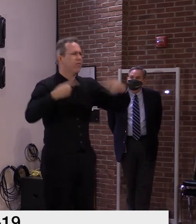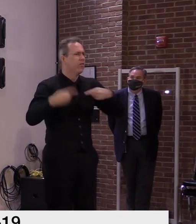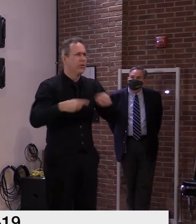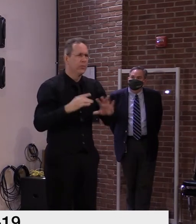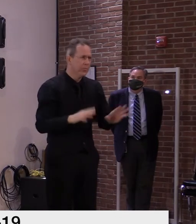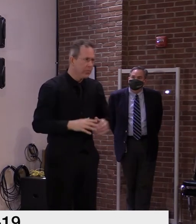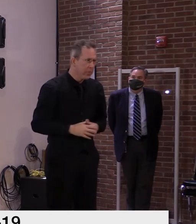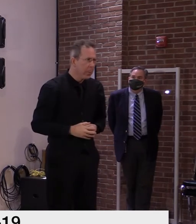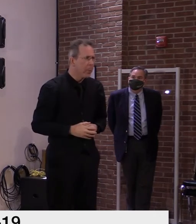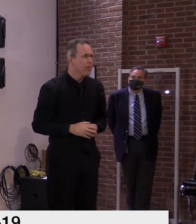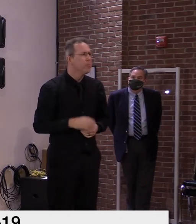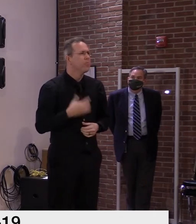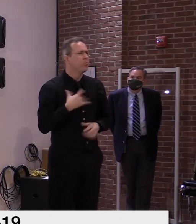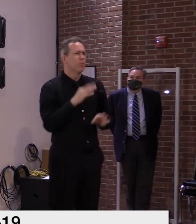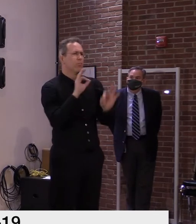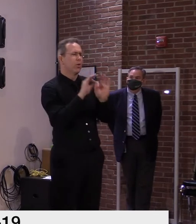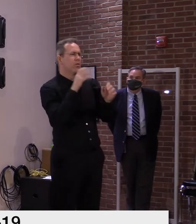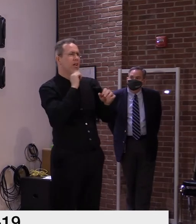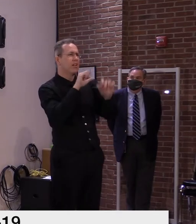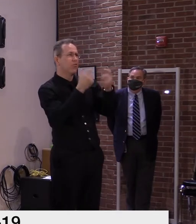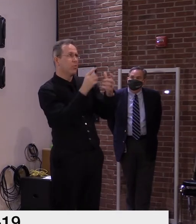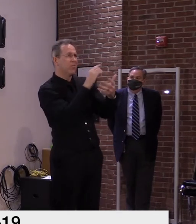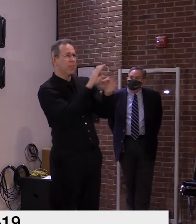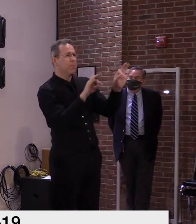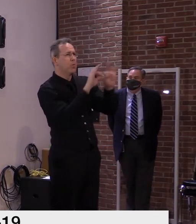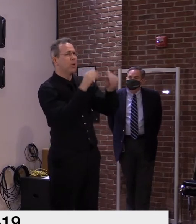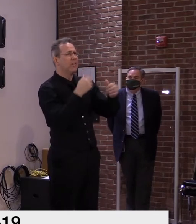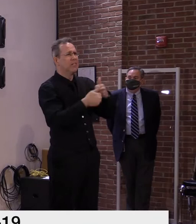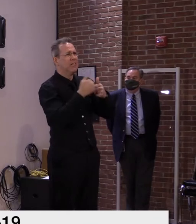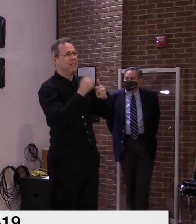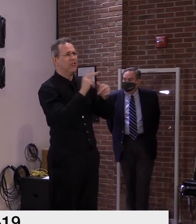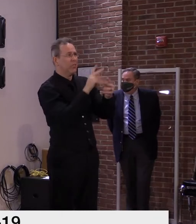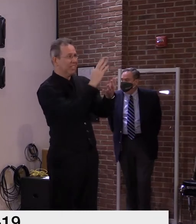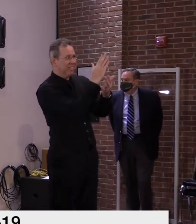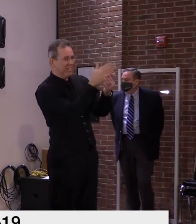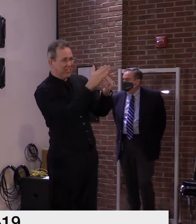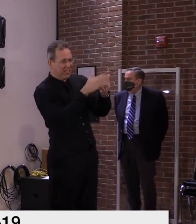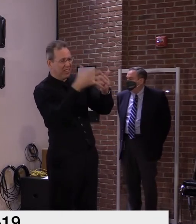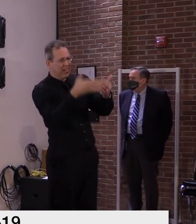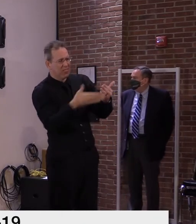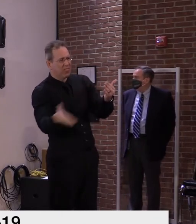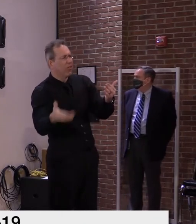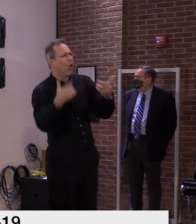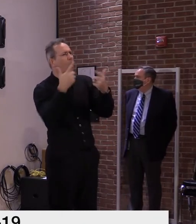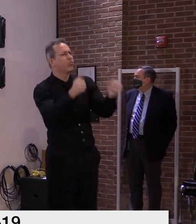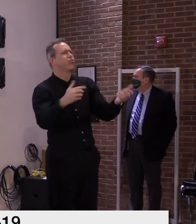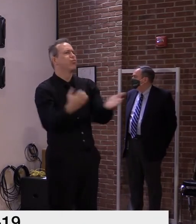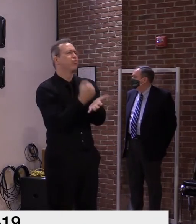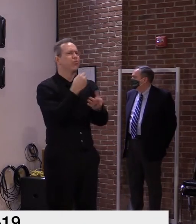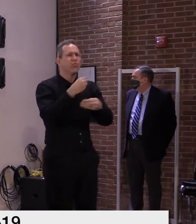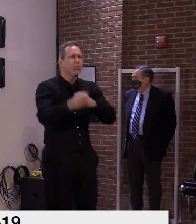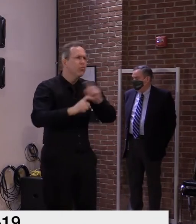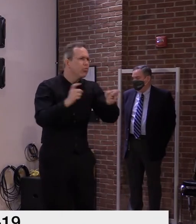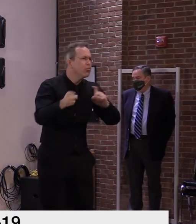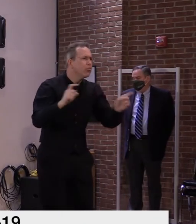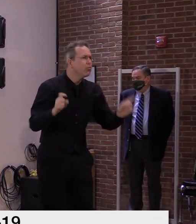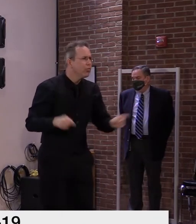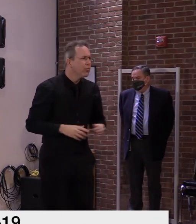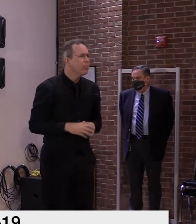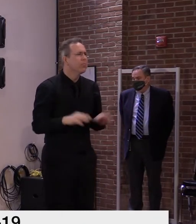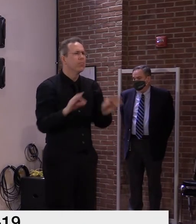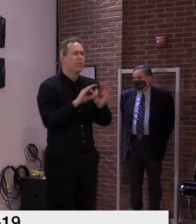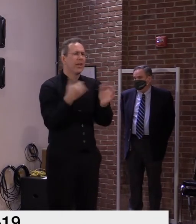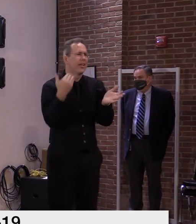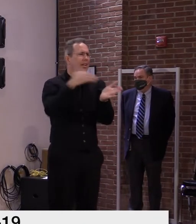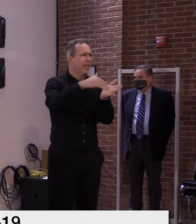doing the best we can using the data and the science to influence our decisions. And thus far, I think we're doing